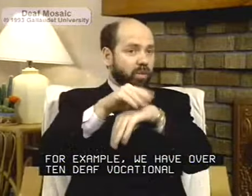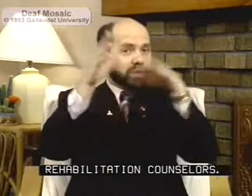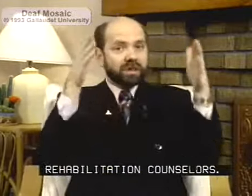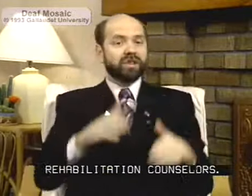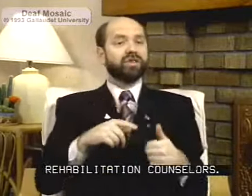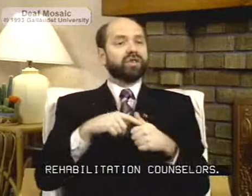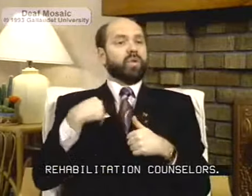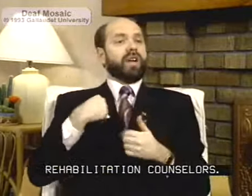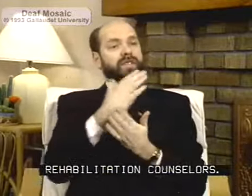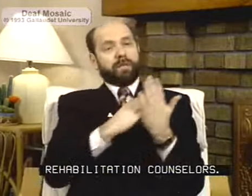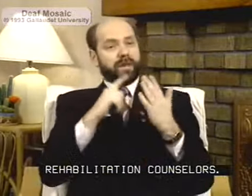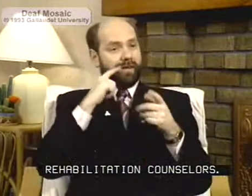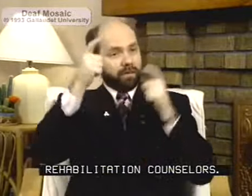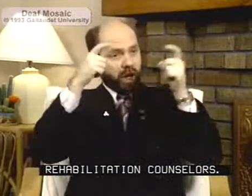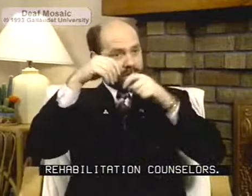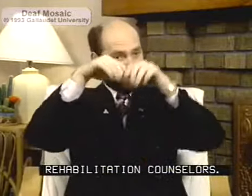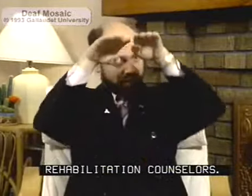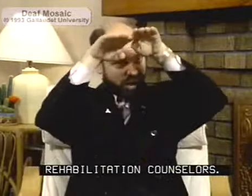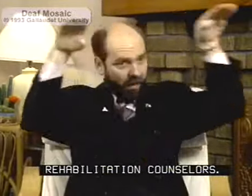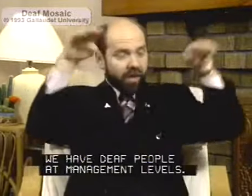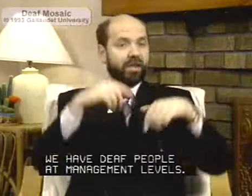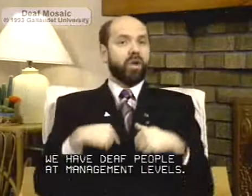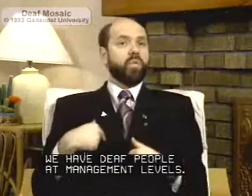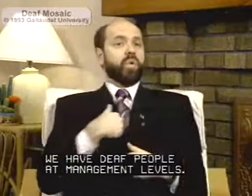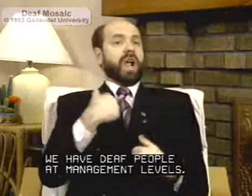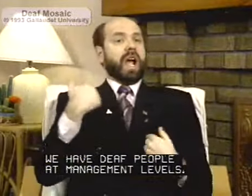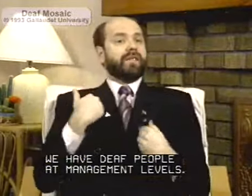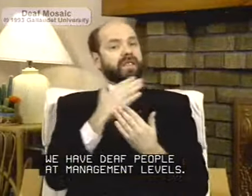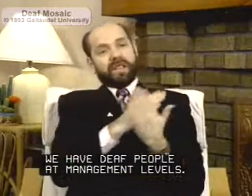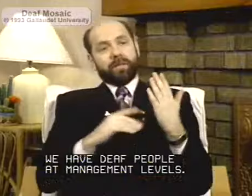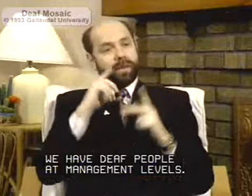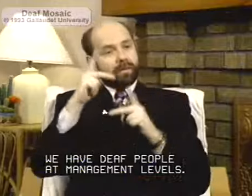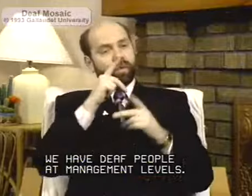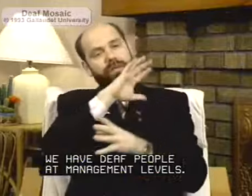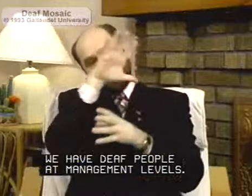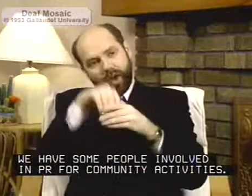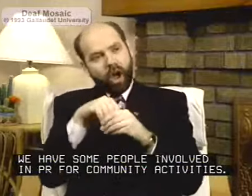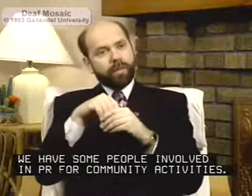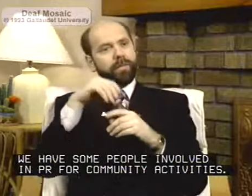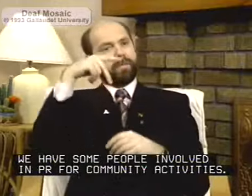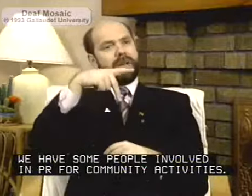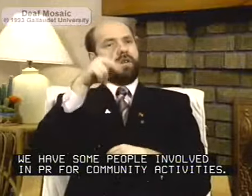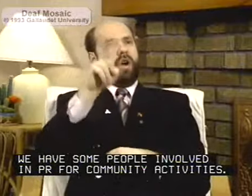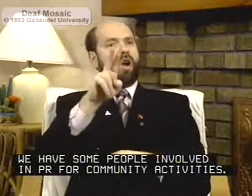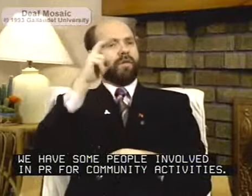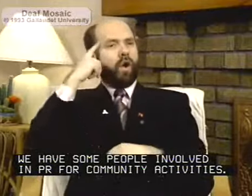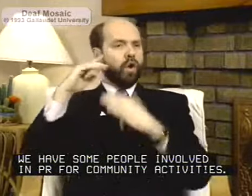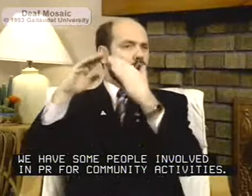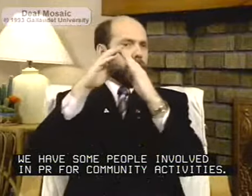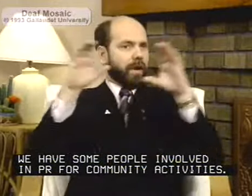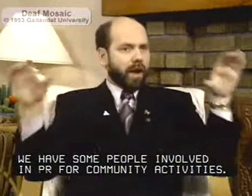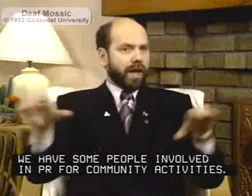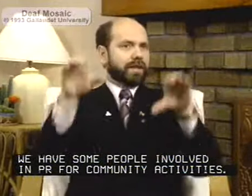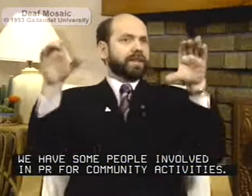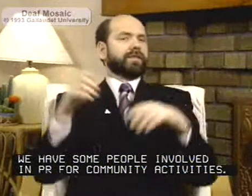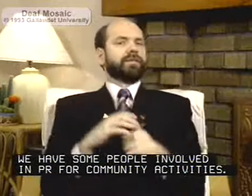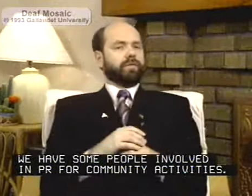vocational rehabilitation counselors. We have deaf people at management levels. We have some people involved in PR for community